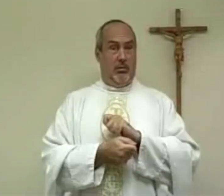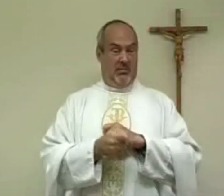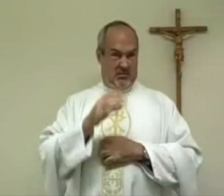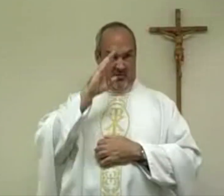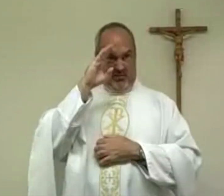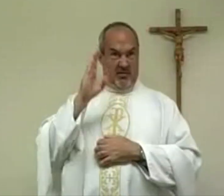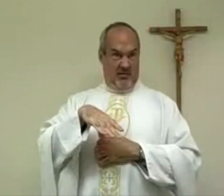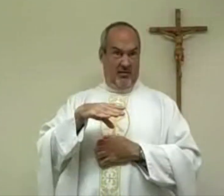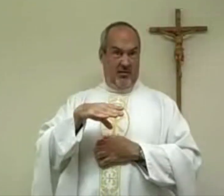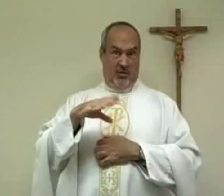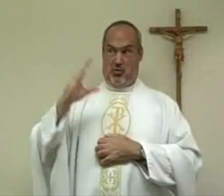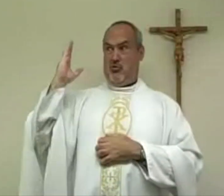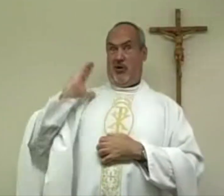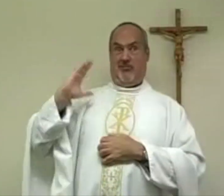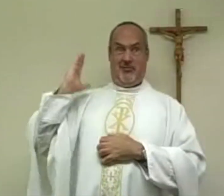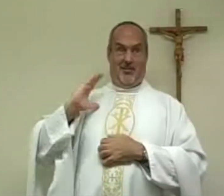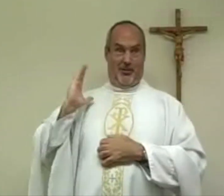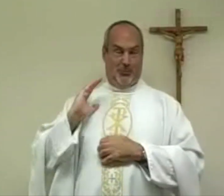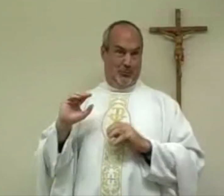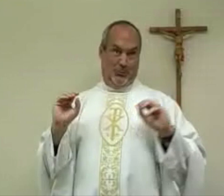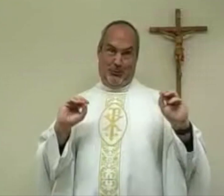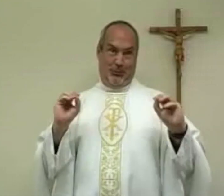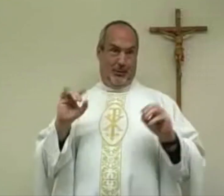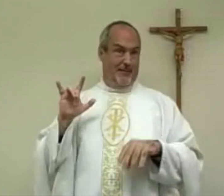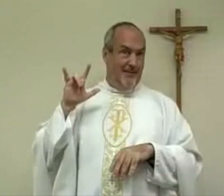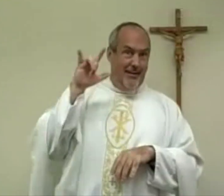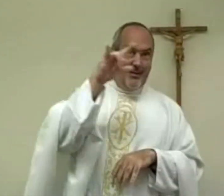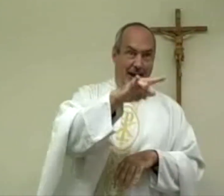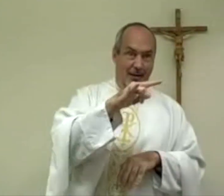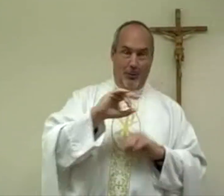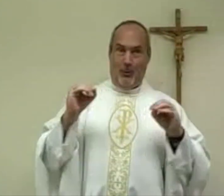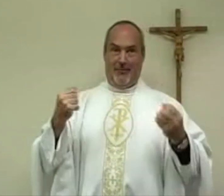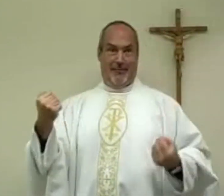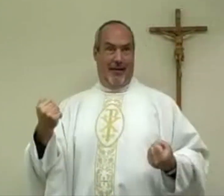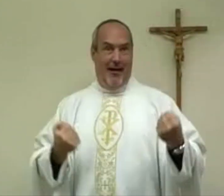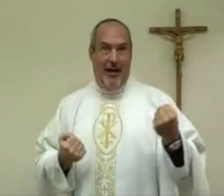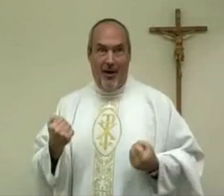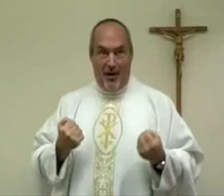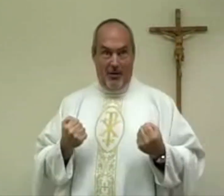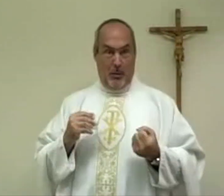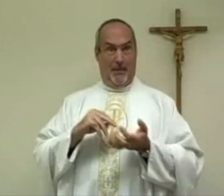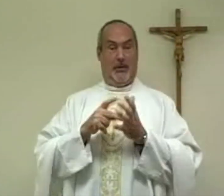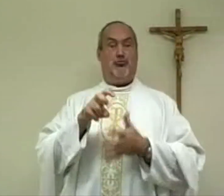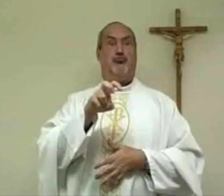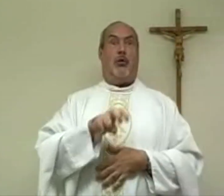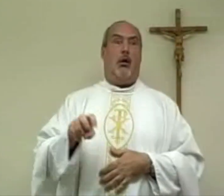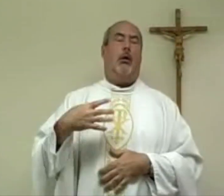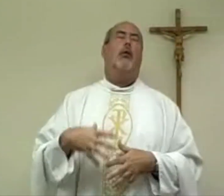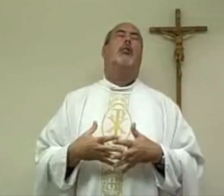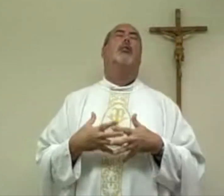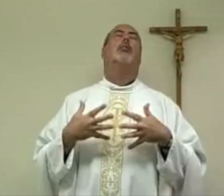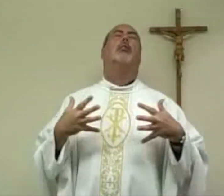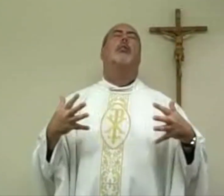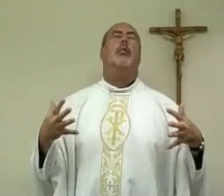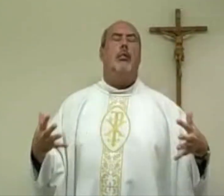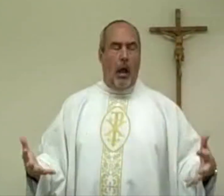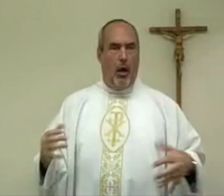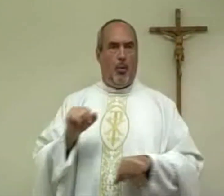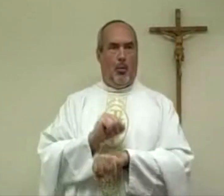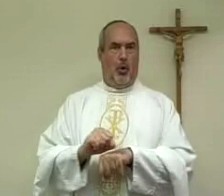and converting people. And back then, there were no airplanes and no cars,